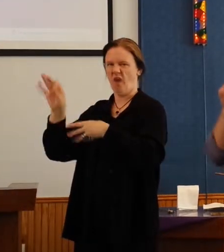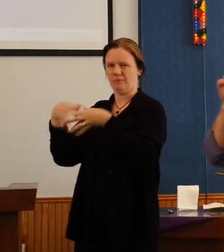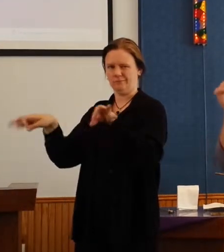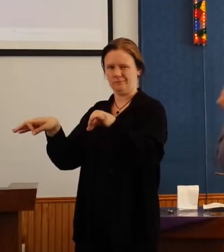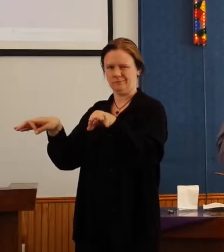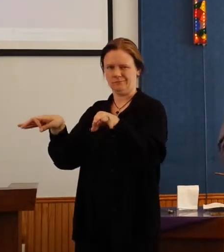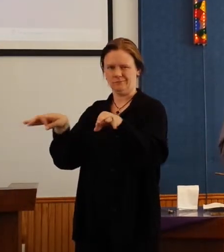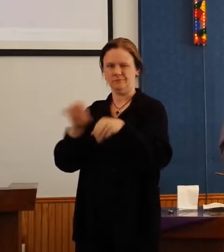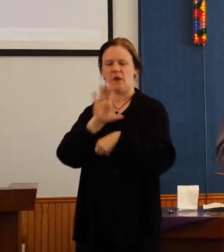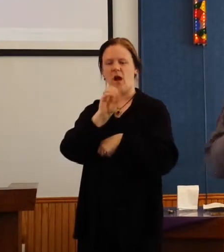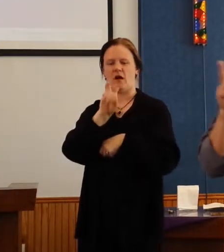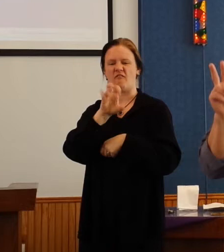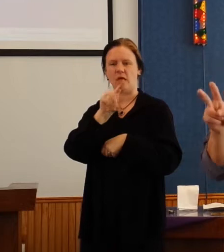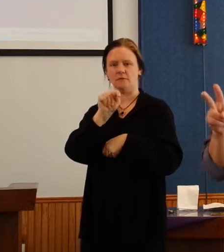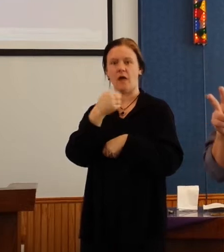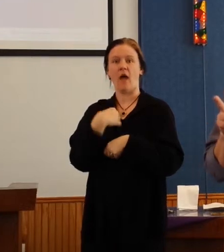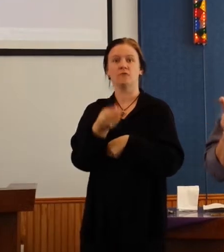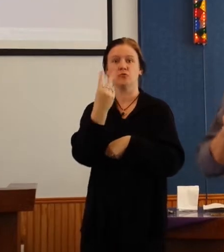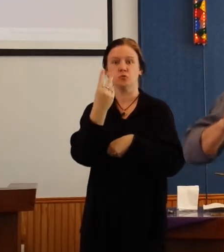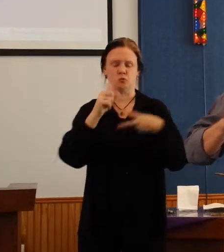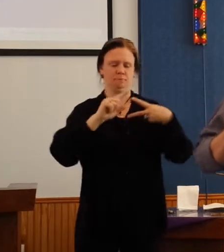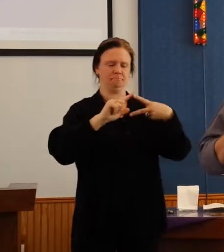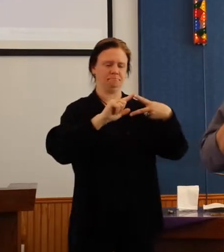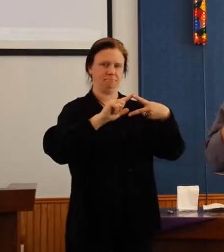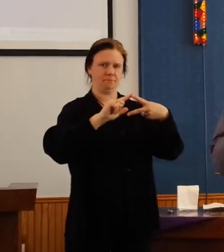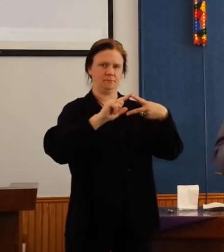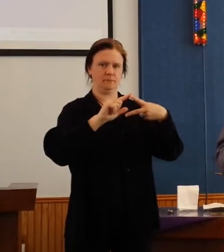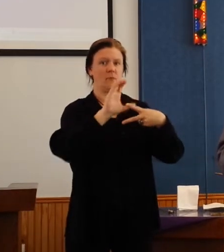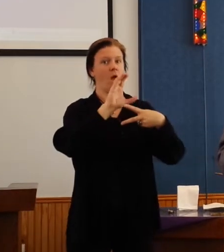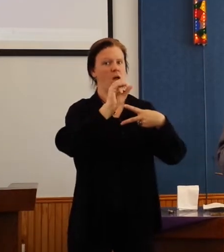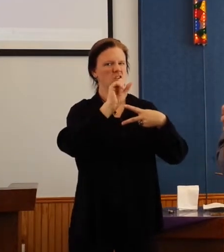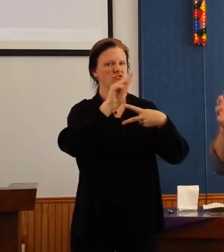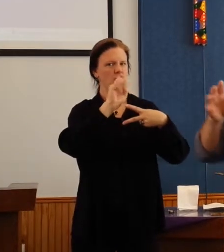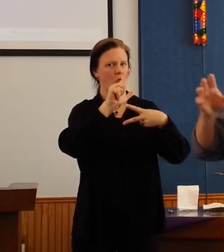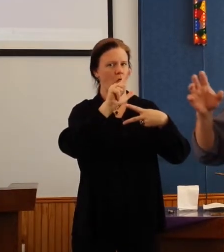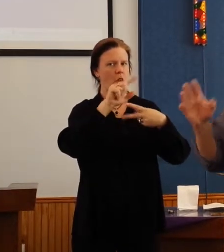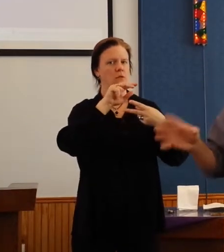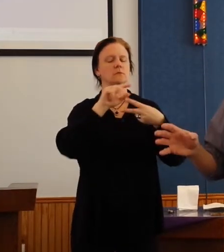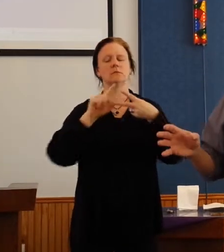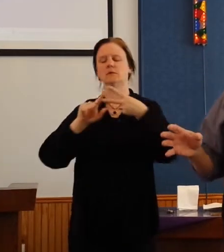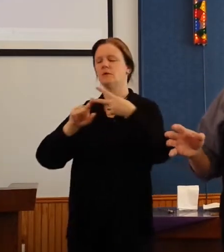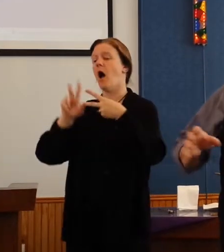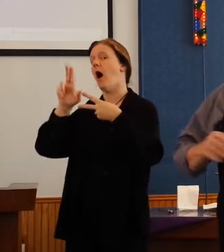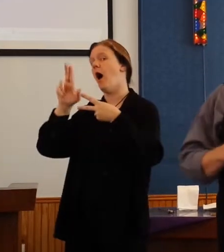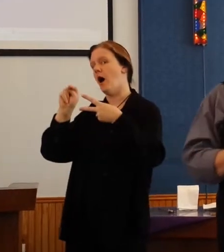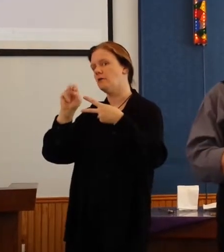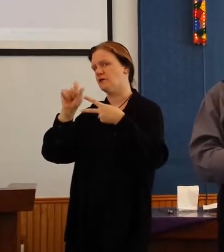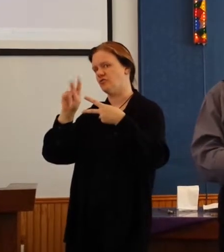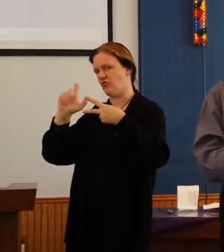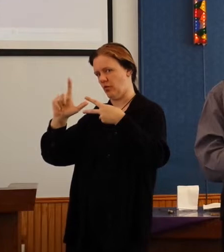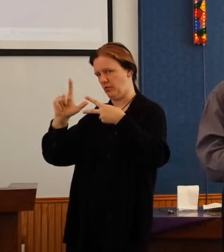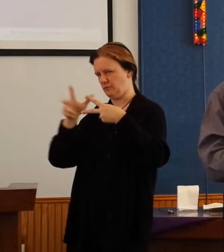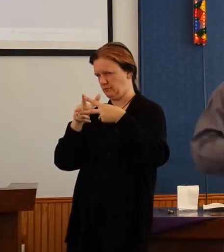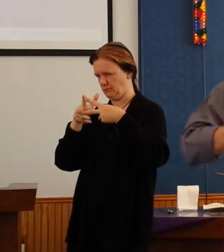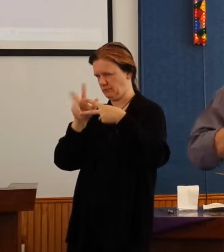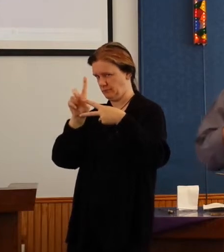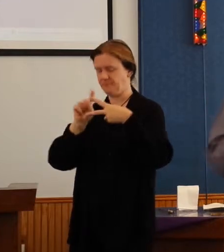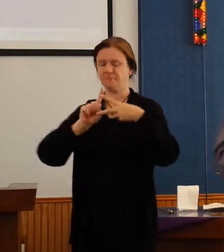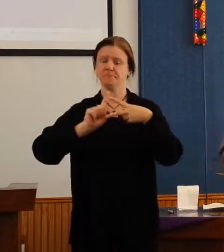I found out that there's basically two types of covenants. One is conditional and one is unconditional. So